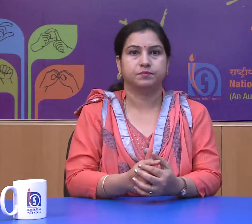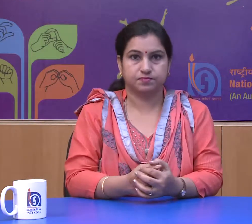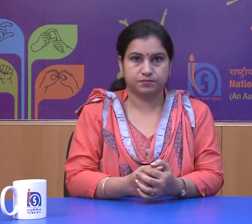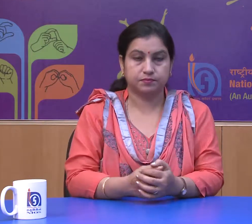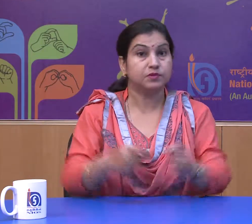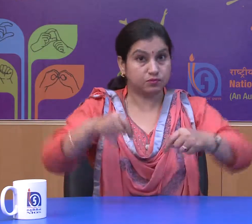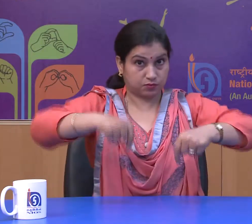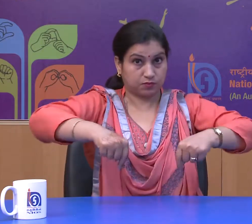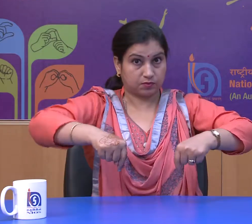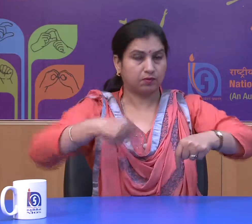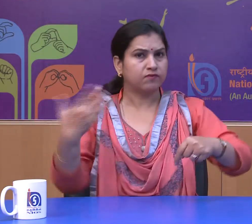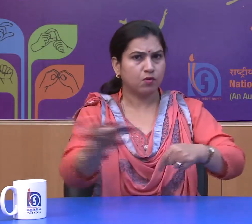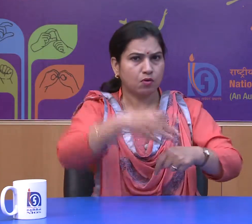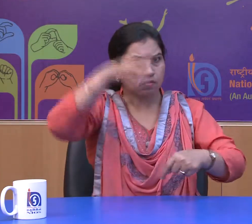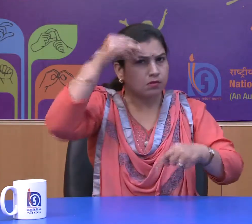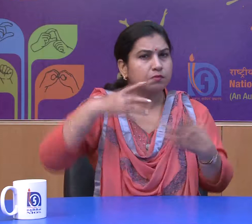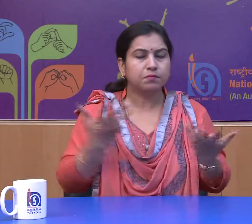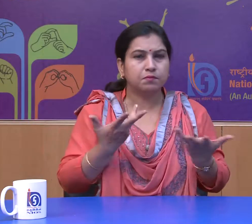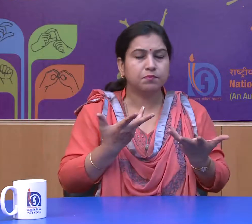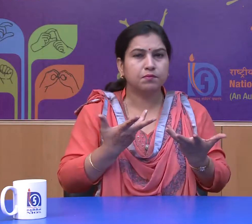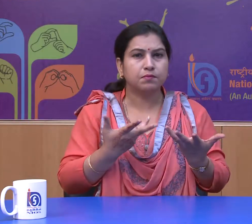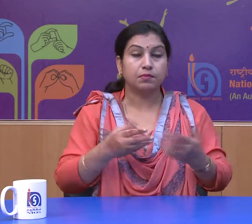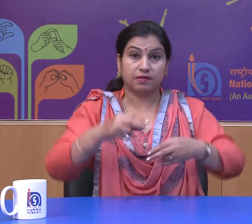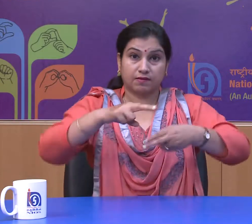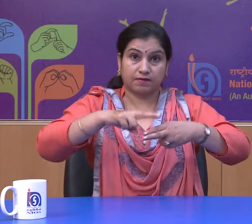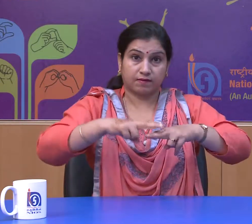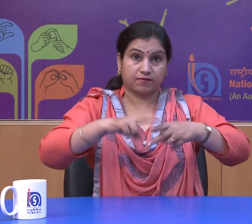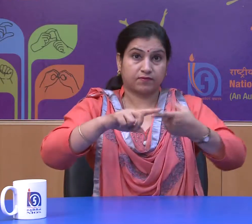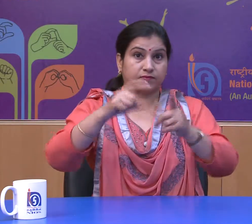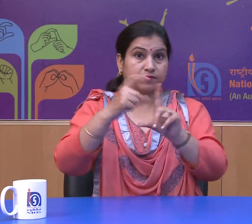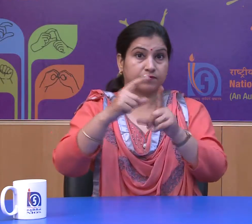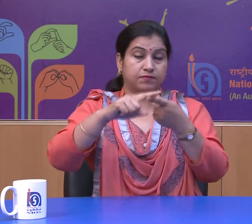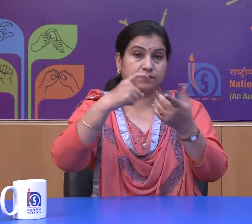Today we will study about the federal system of government in India.